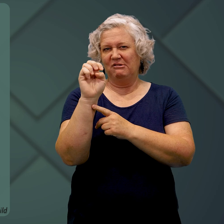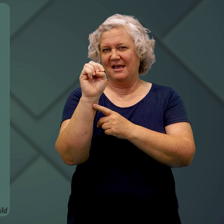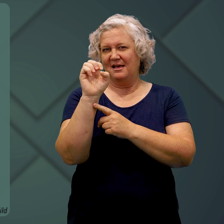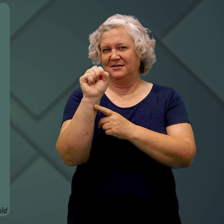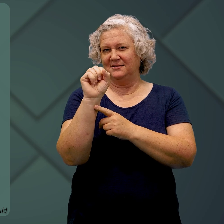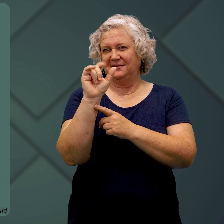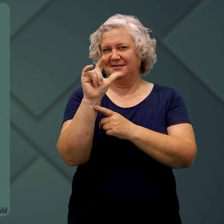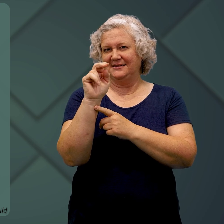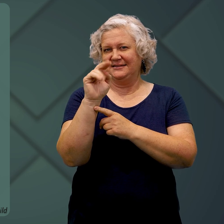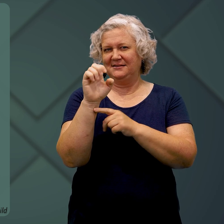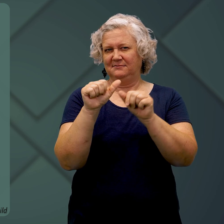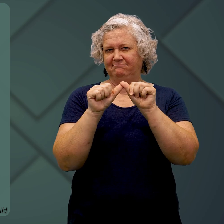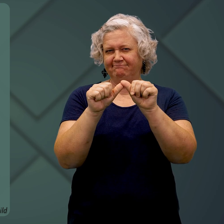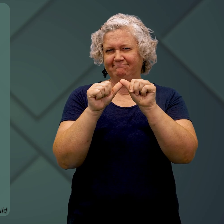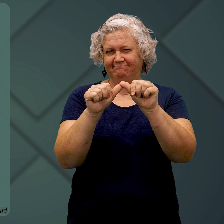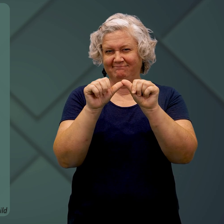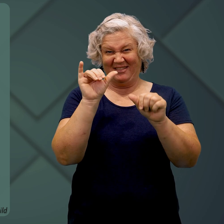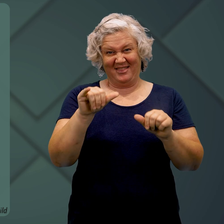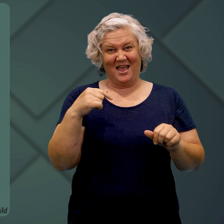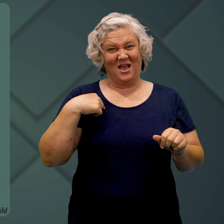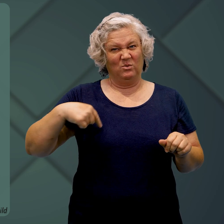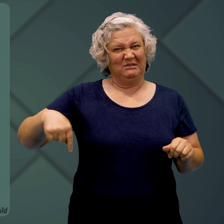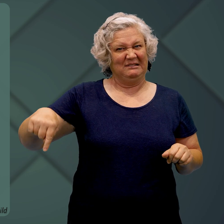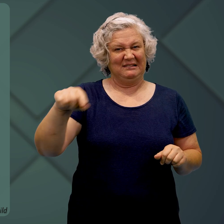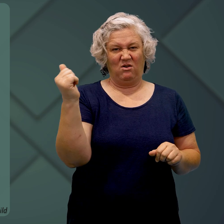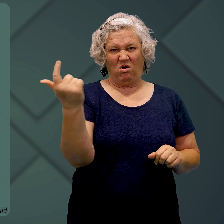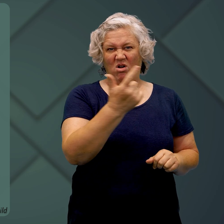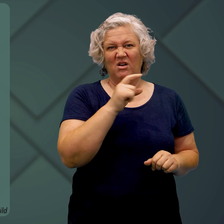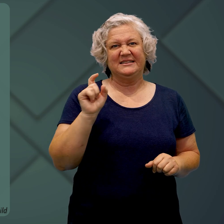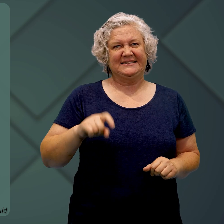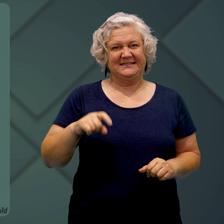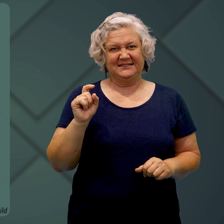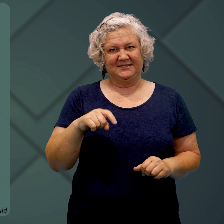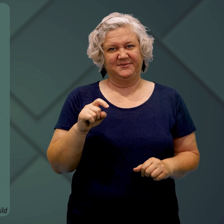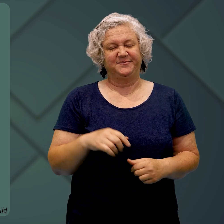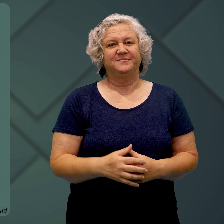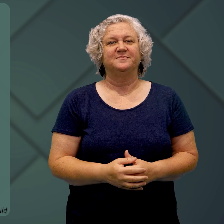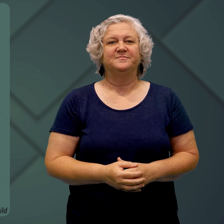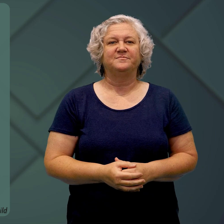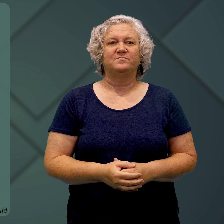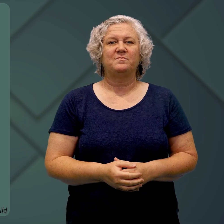building resilience. And that's something that we all need.